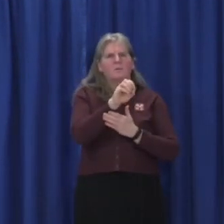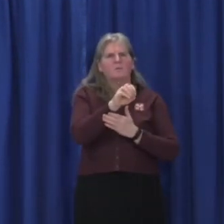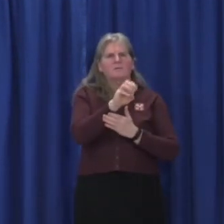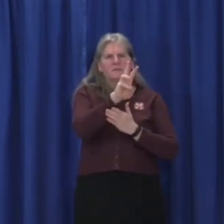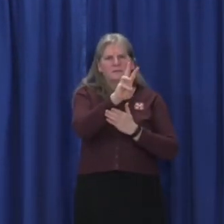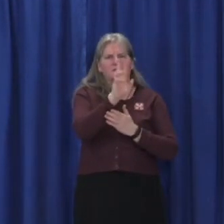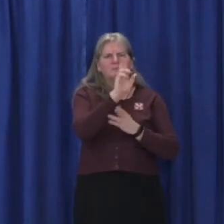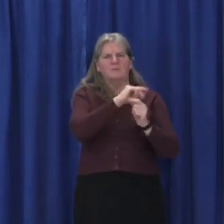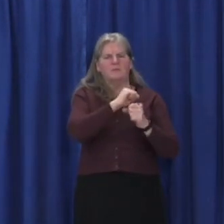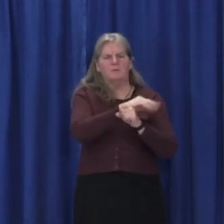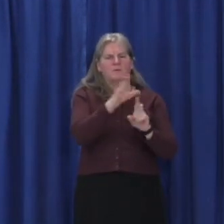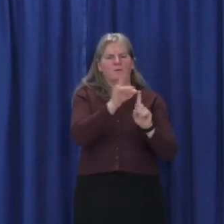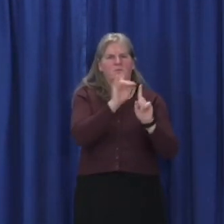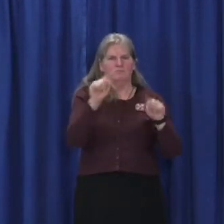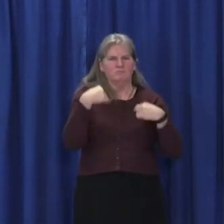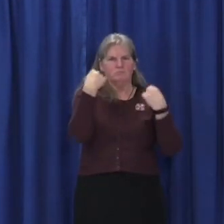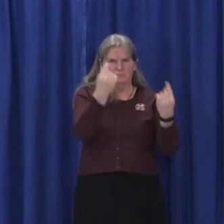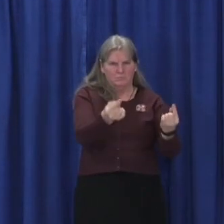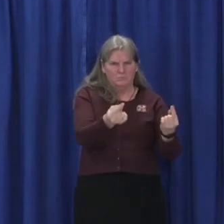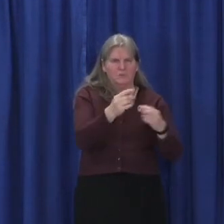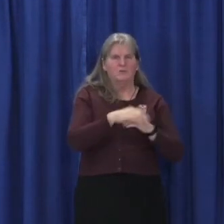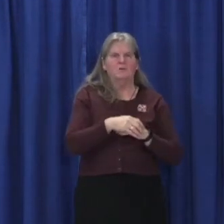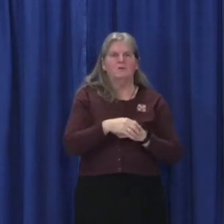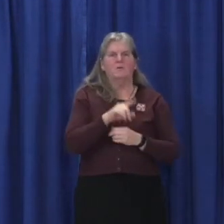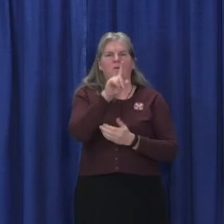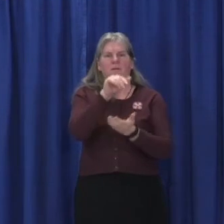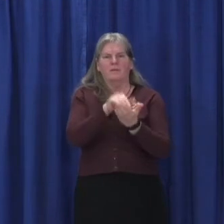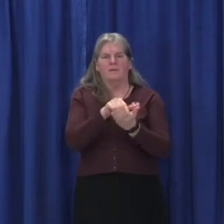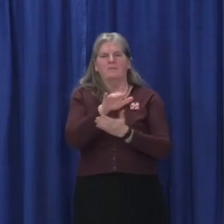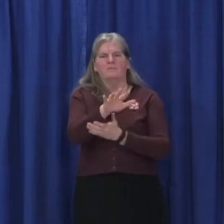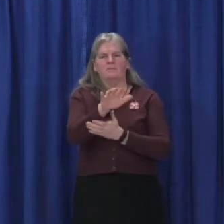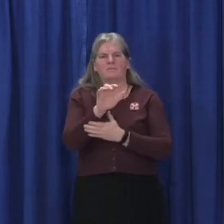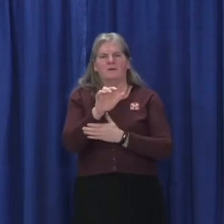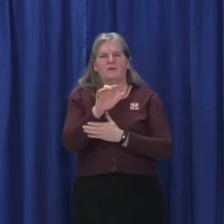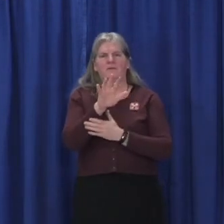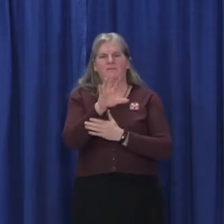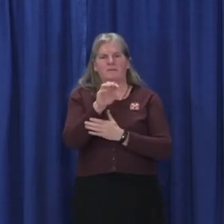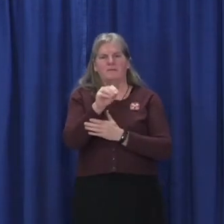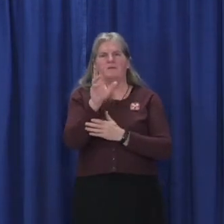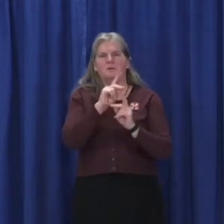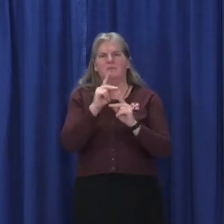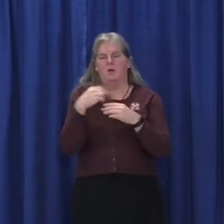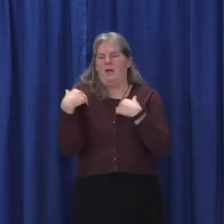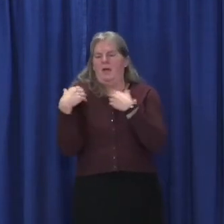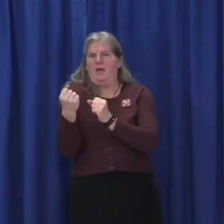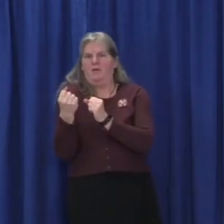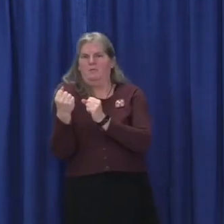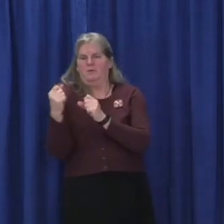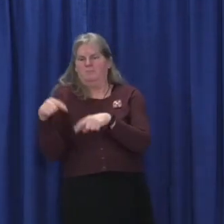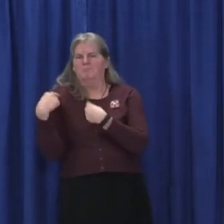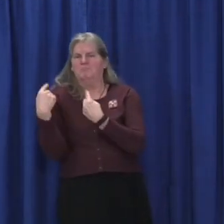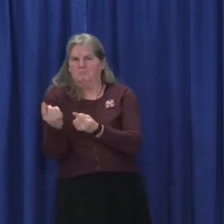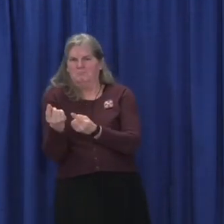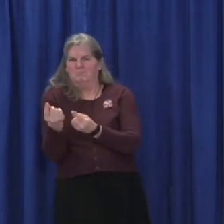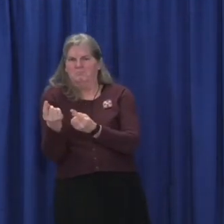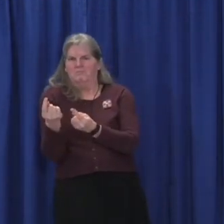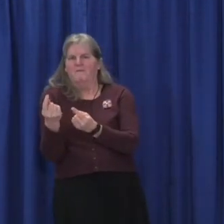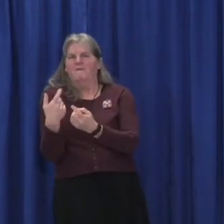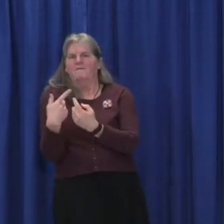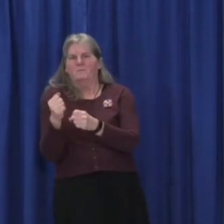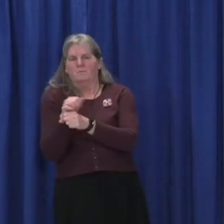1,606 people infected with COVID and 1,550 people recovered since the beginning of the